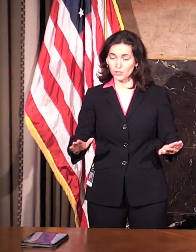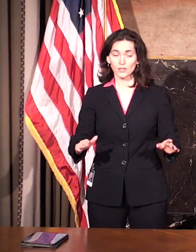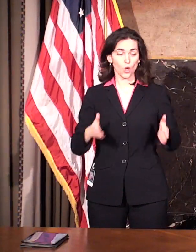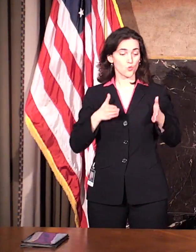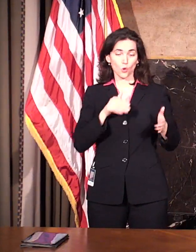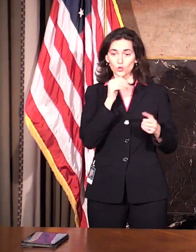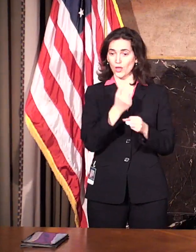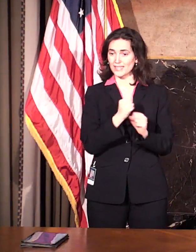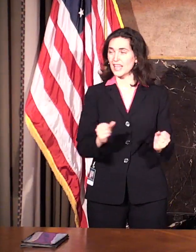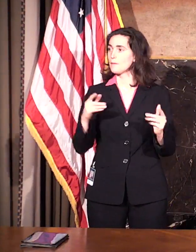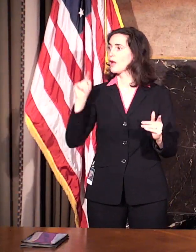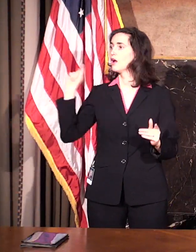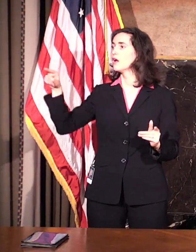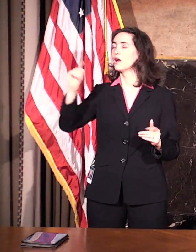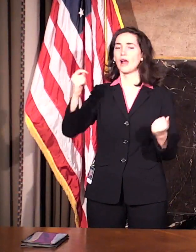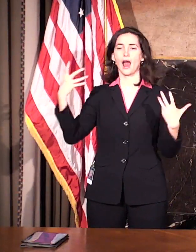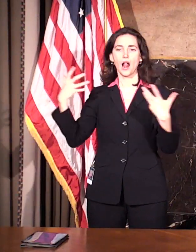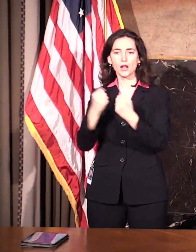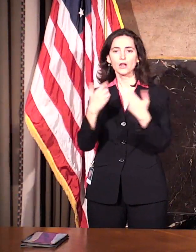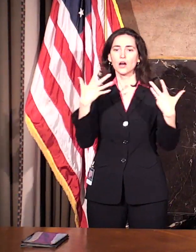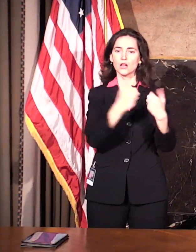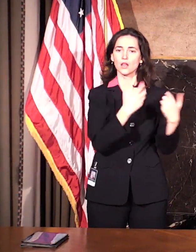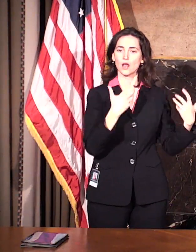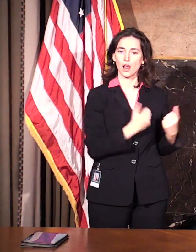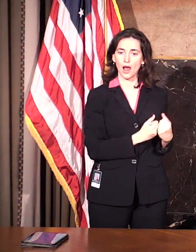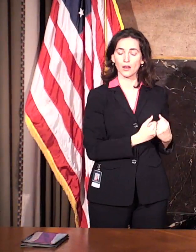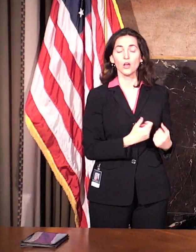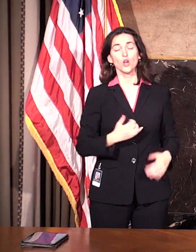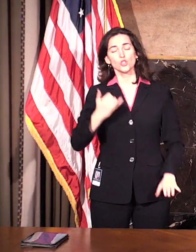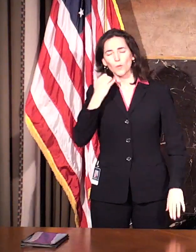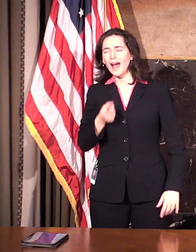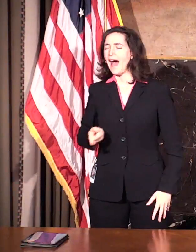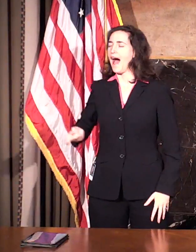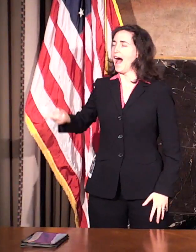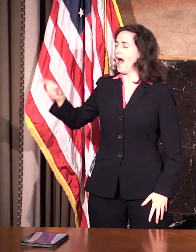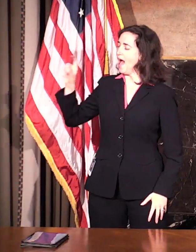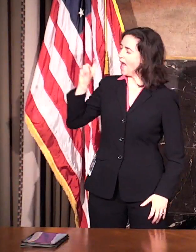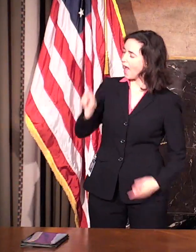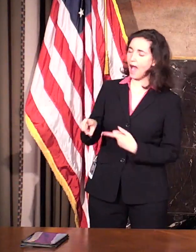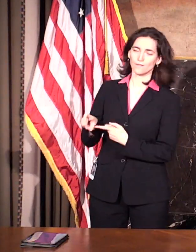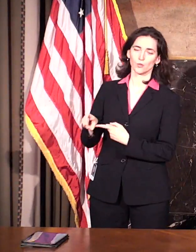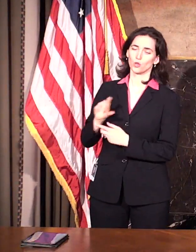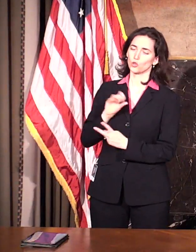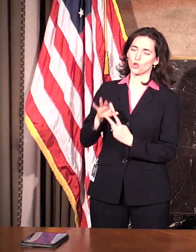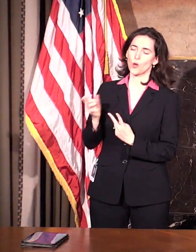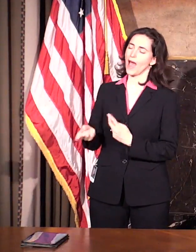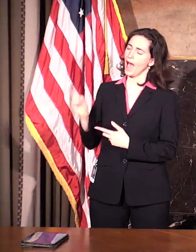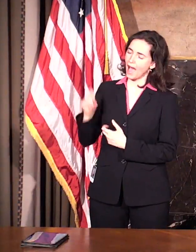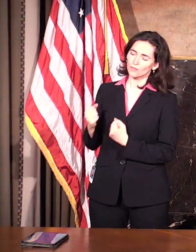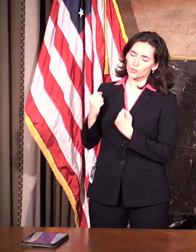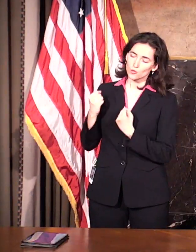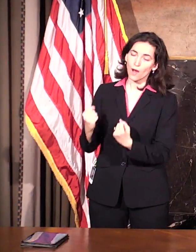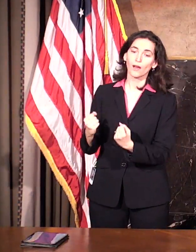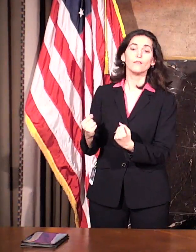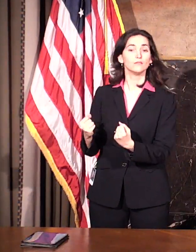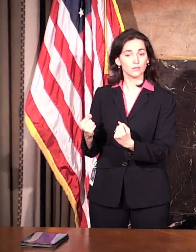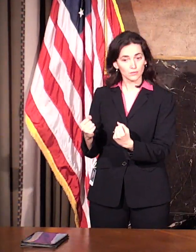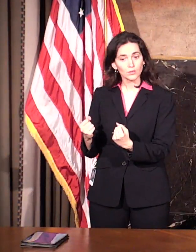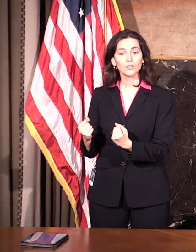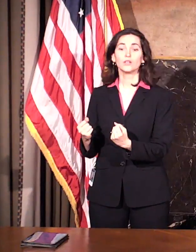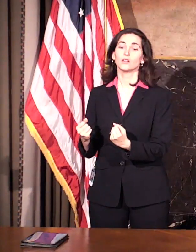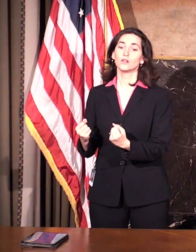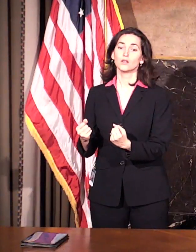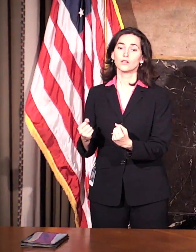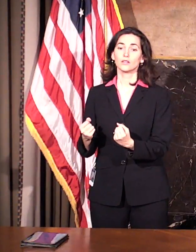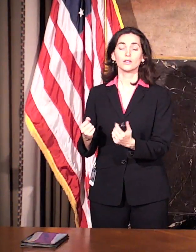car accidents out there. If you can avoid going on the roads, it's better for your own protection. It also allows